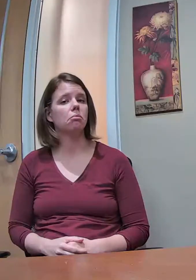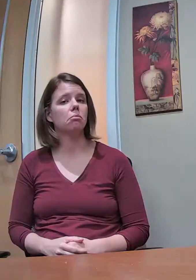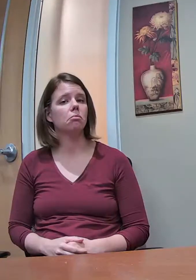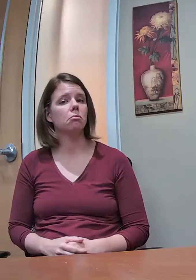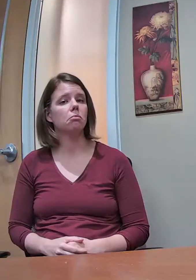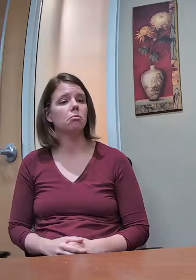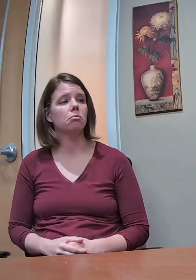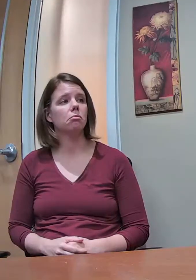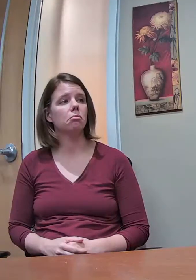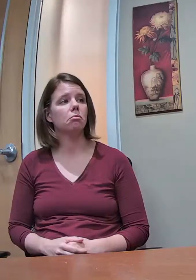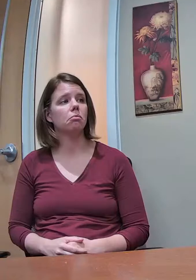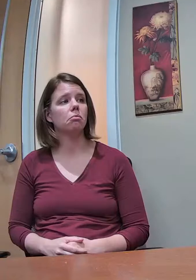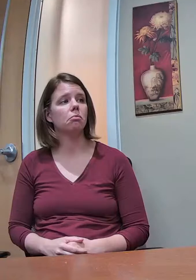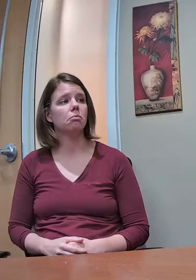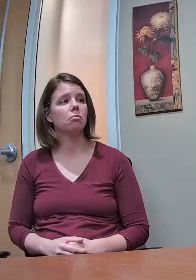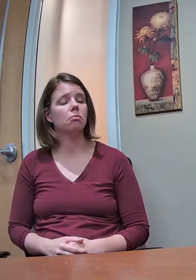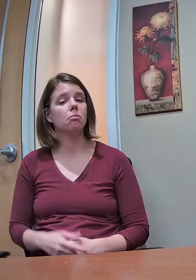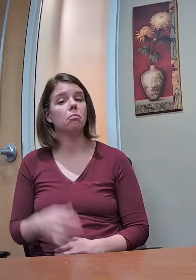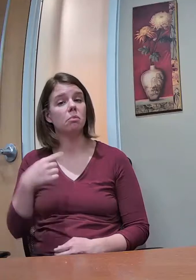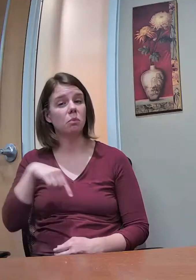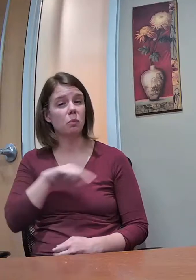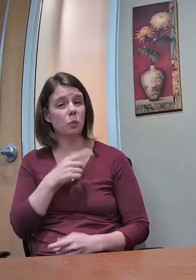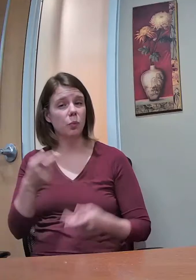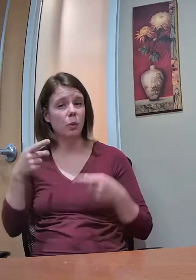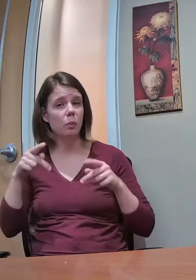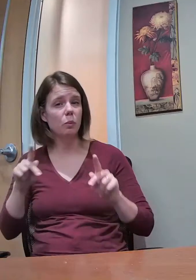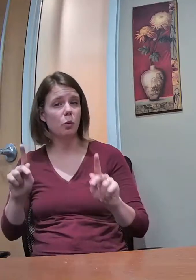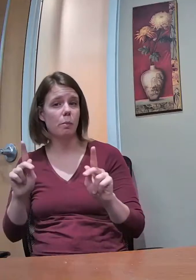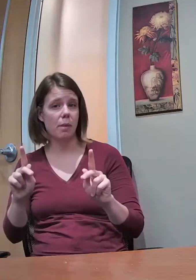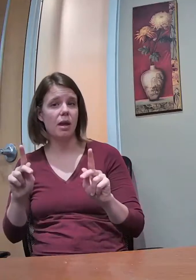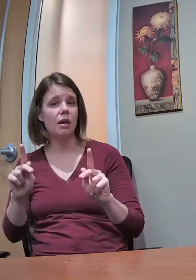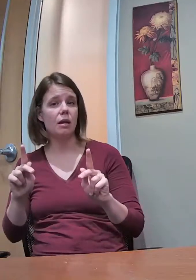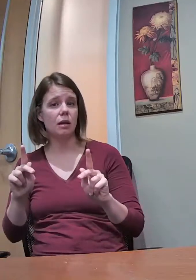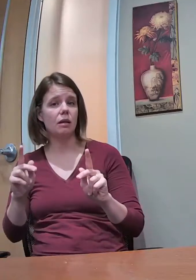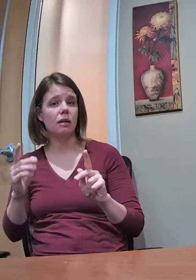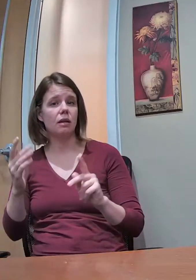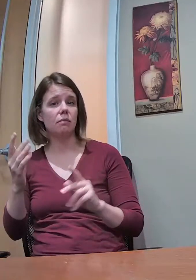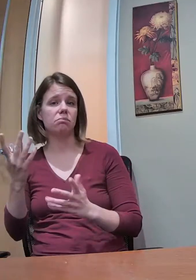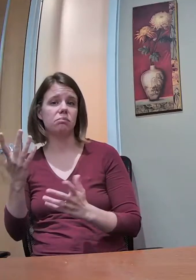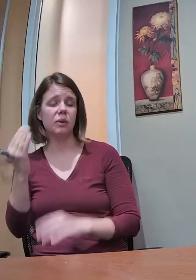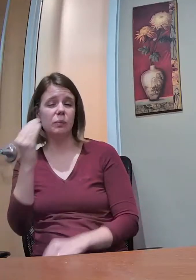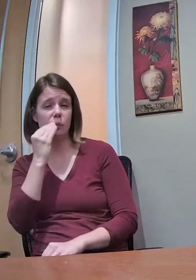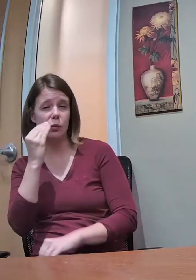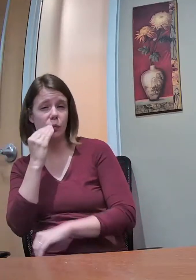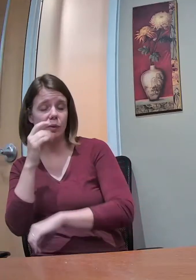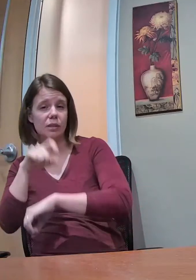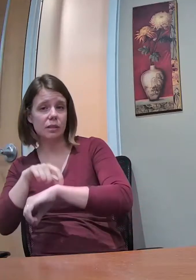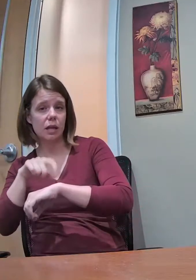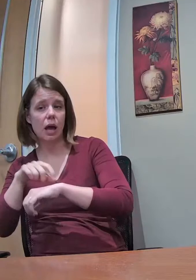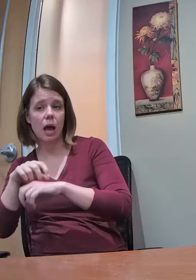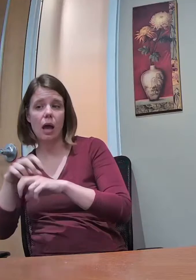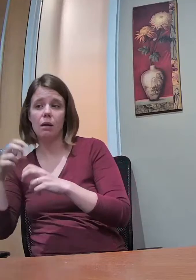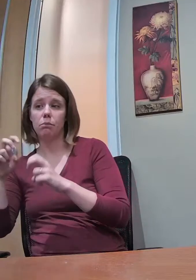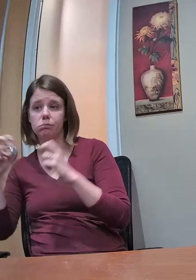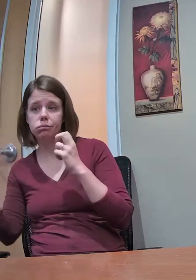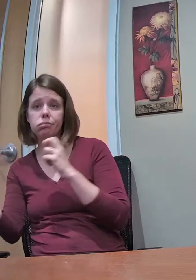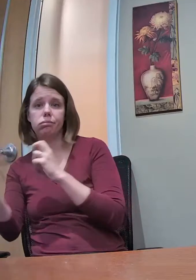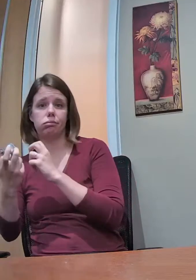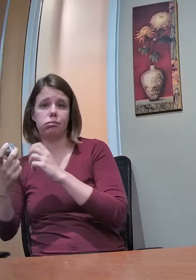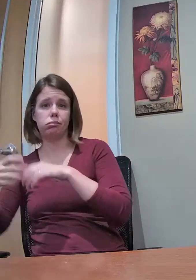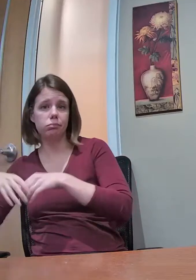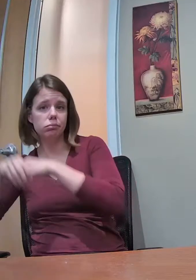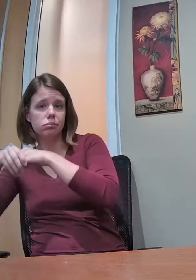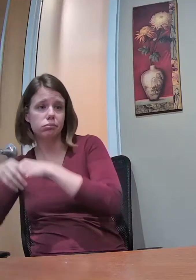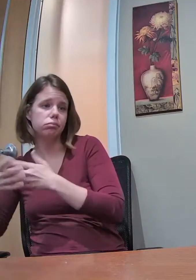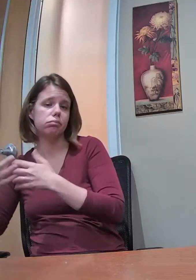We won't be able to allow the communal dining or the activities if we don't meet